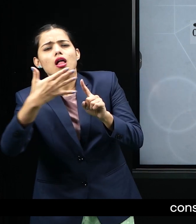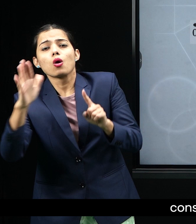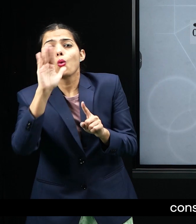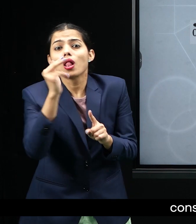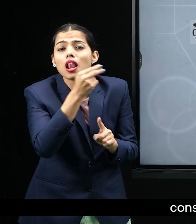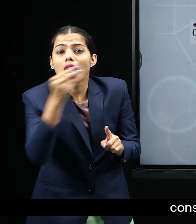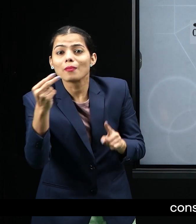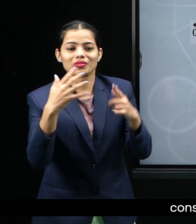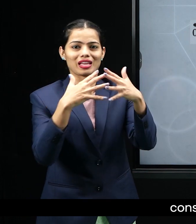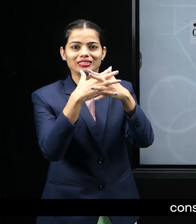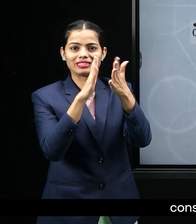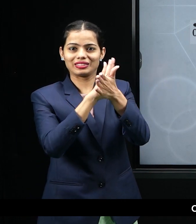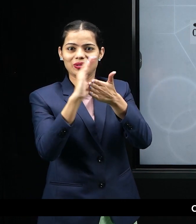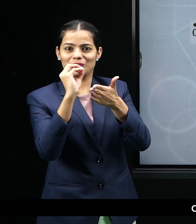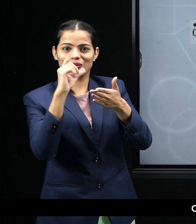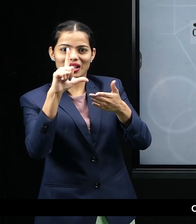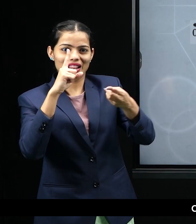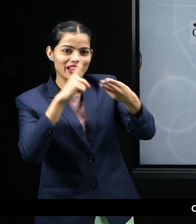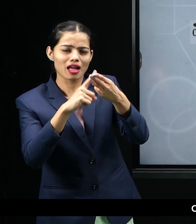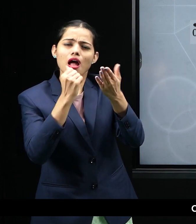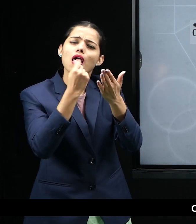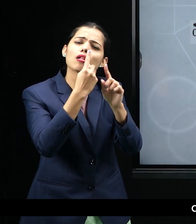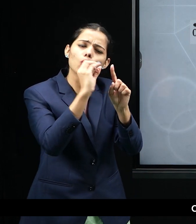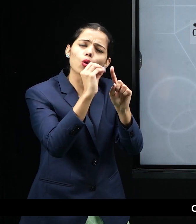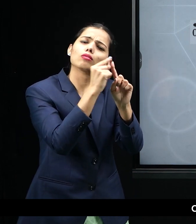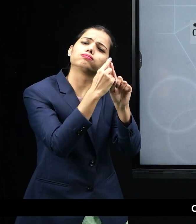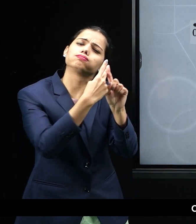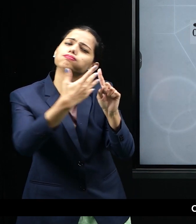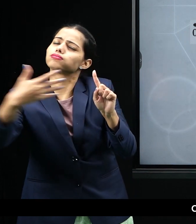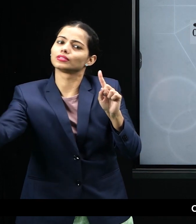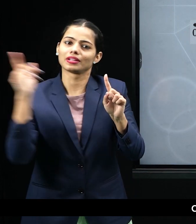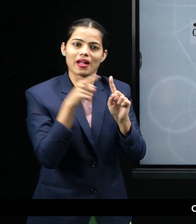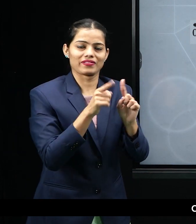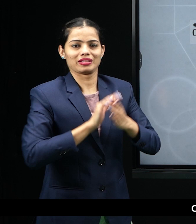3 and so on and call them whole numbers.